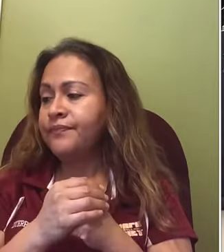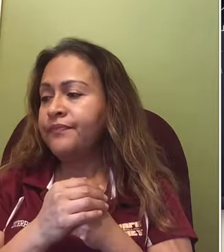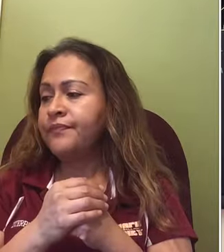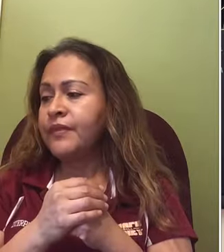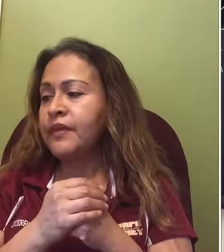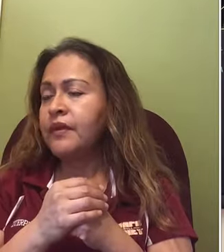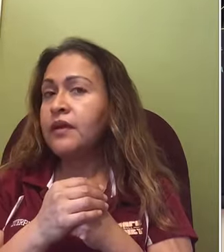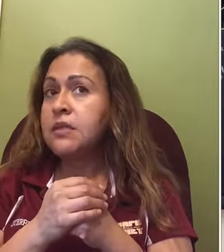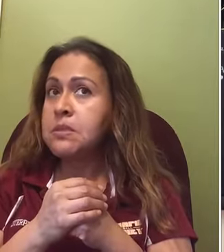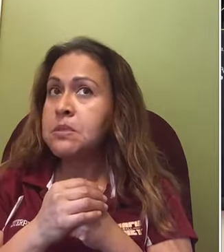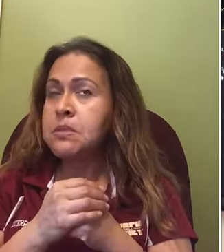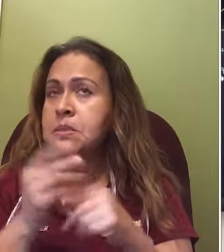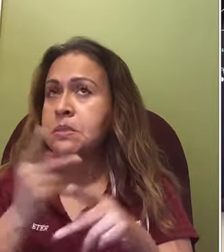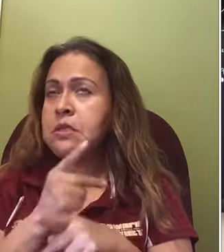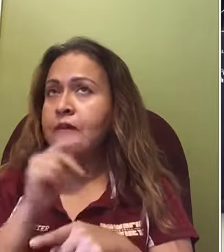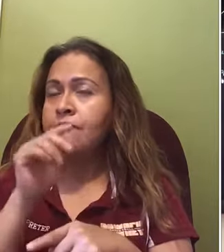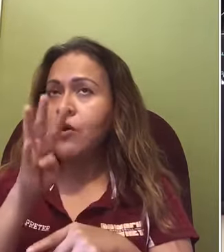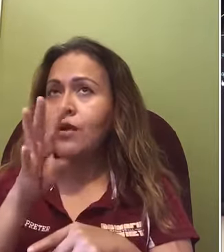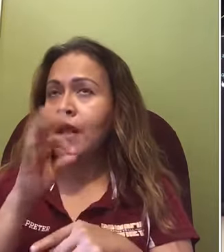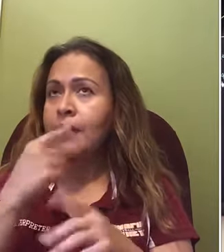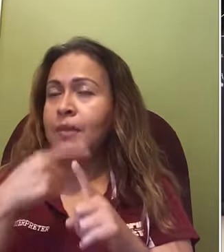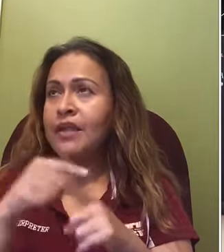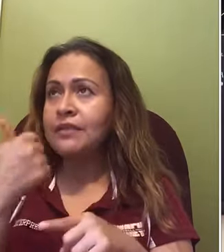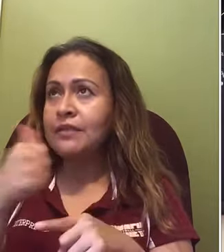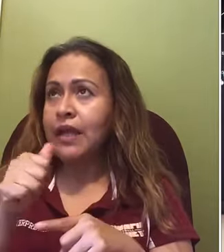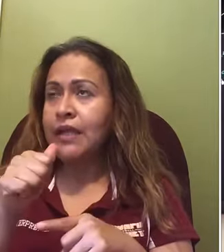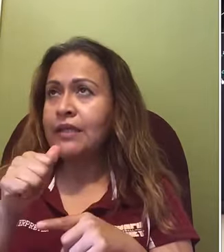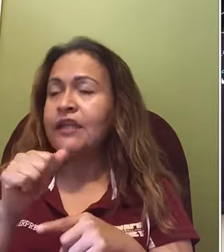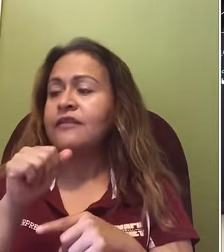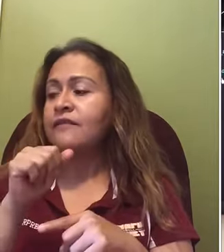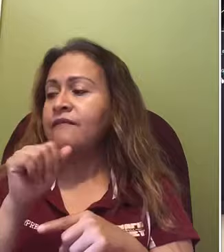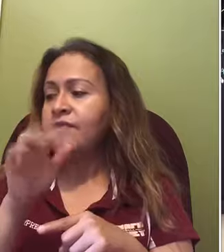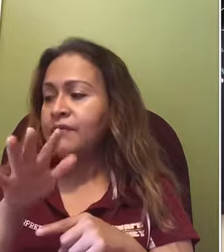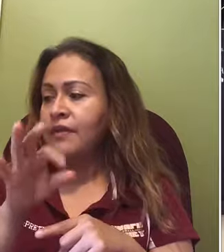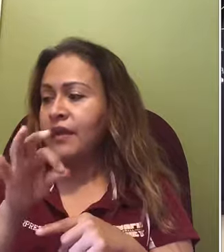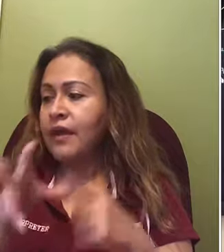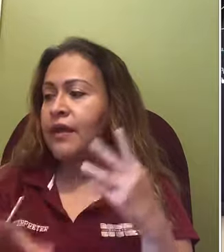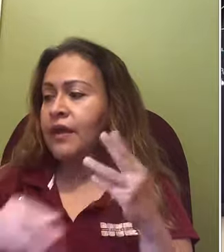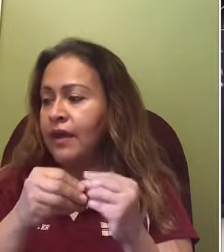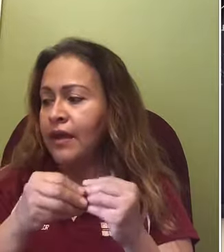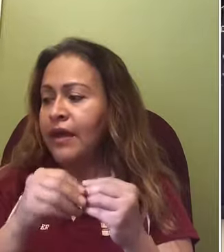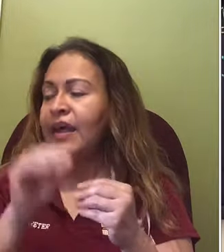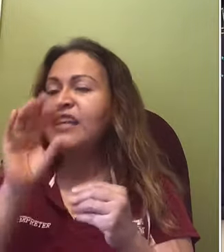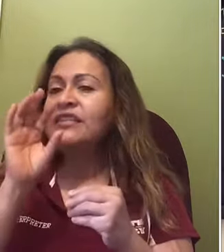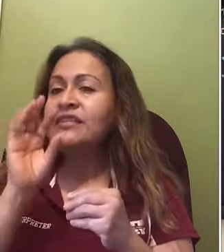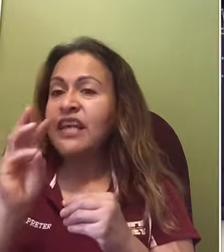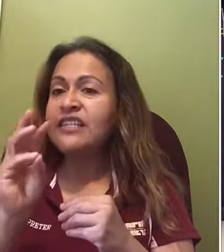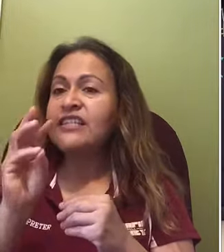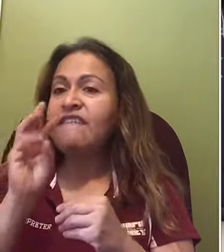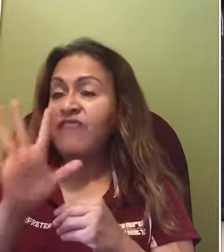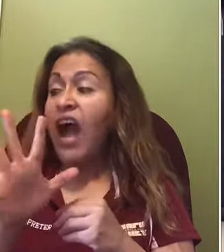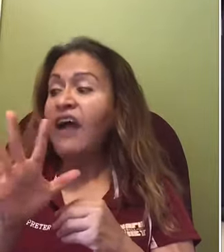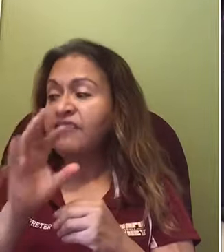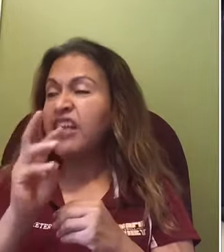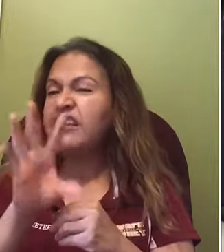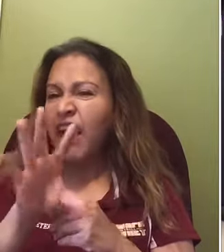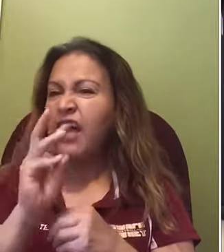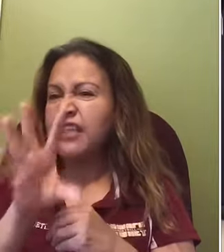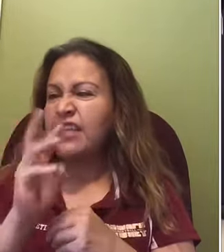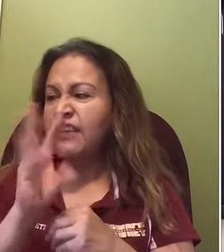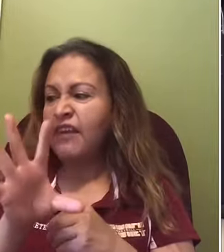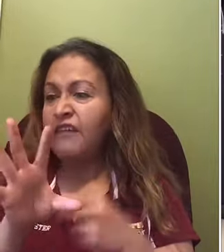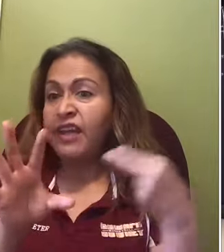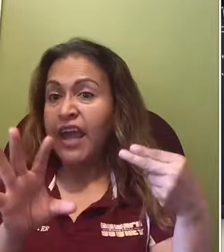plus 10 is 59. Plus 6 is 65. It is 65. So this